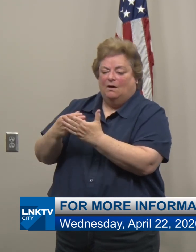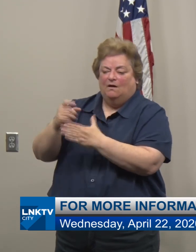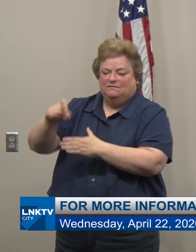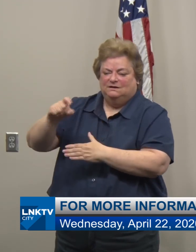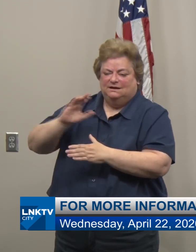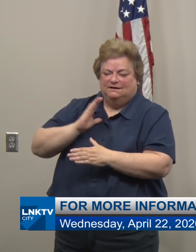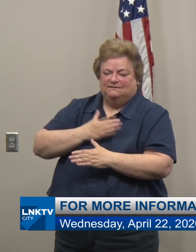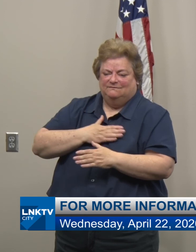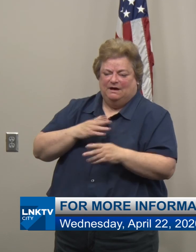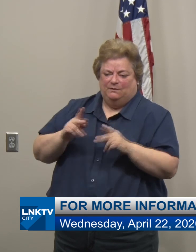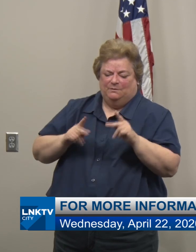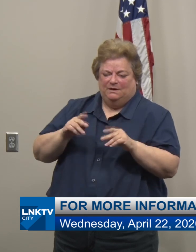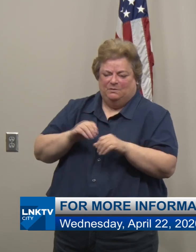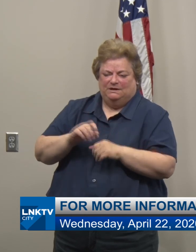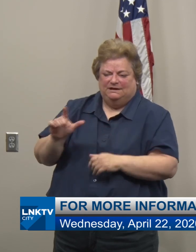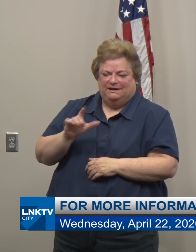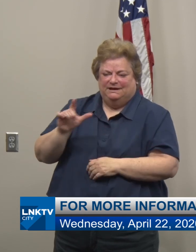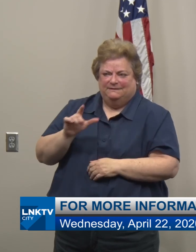residents.